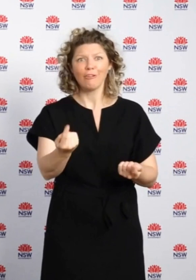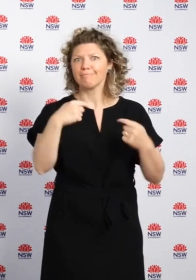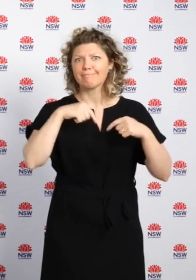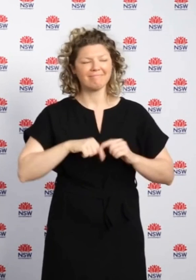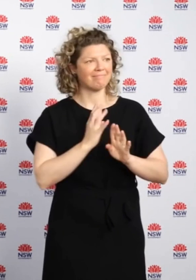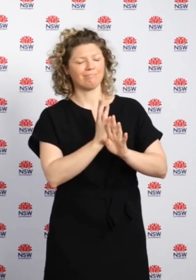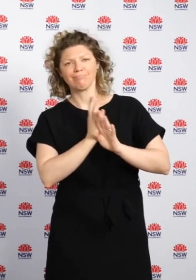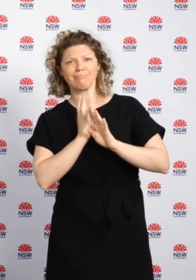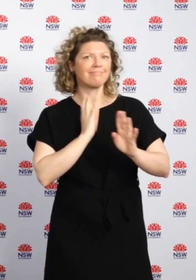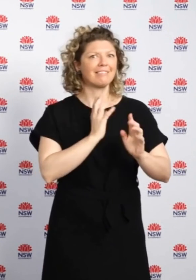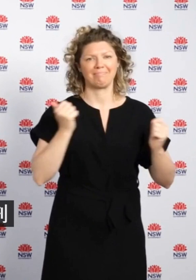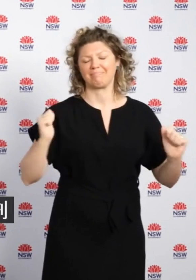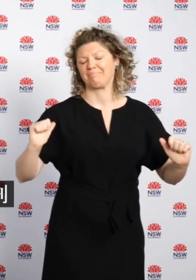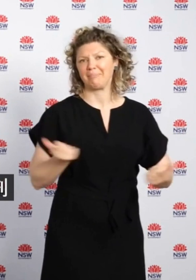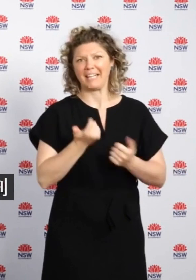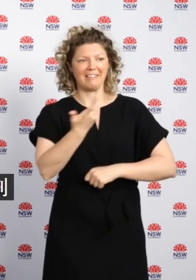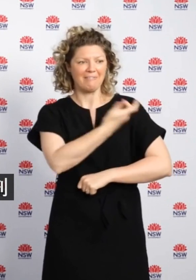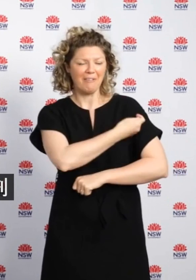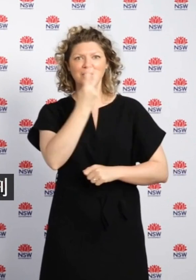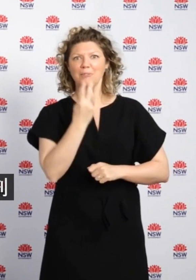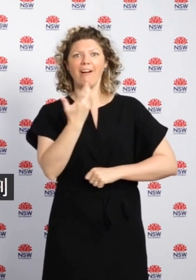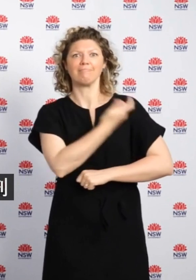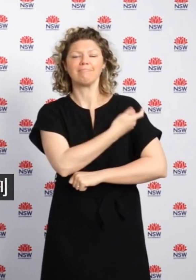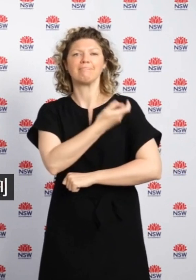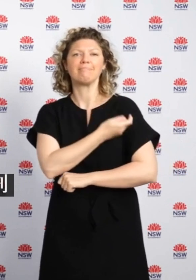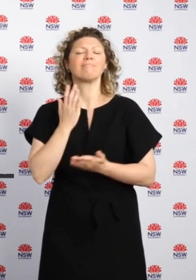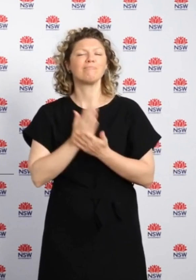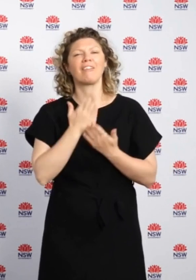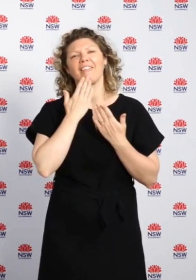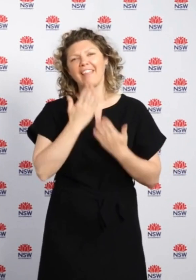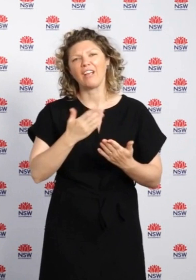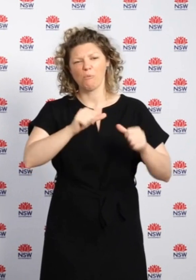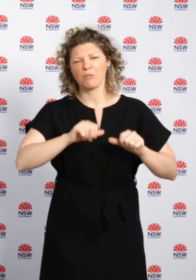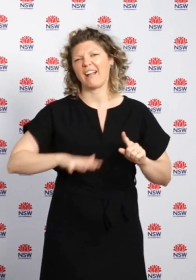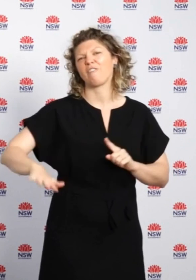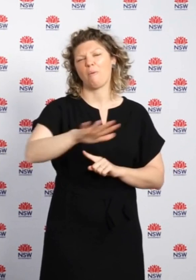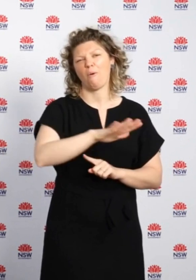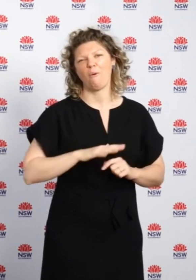vaccinated and getting your second dose when you're due for it, and helping protect us all. Thanks very much.